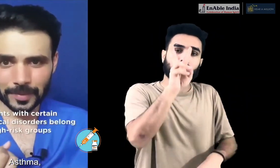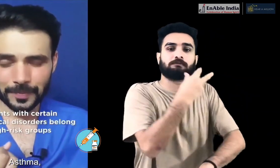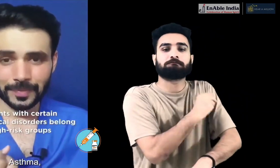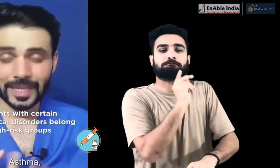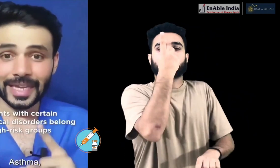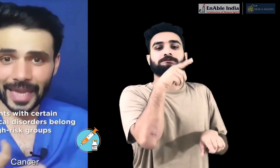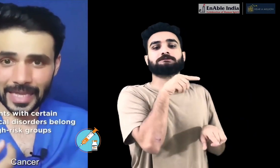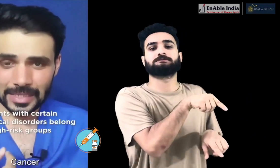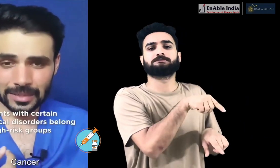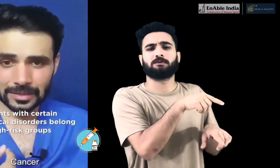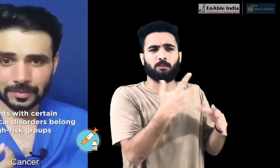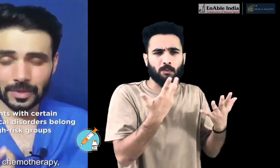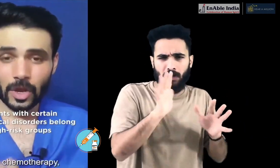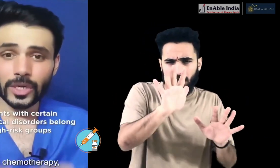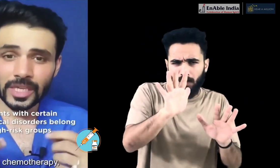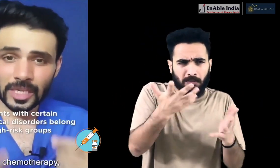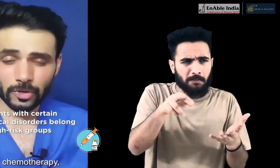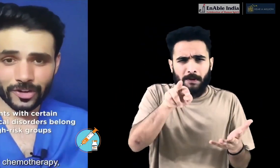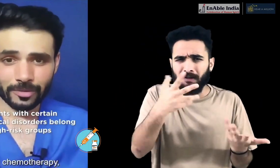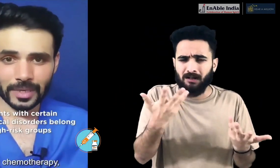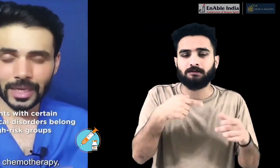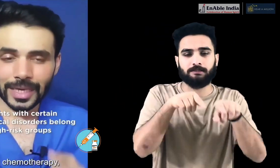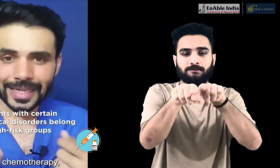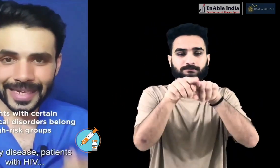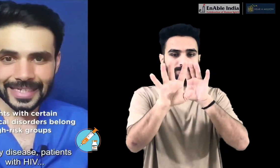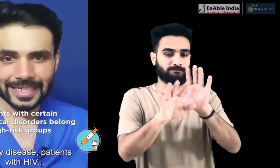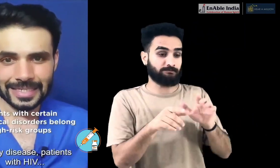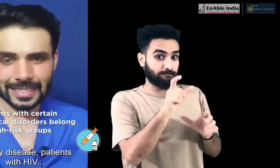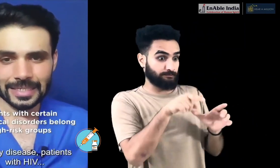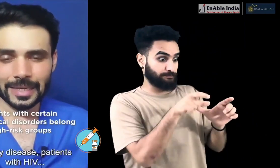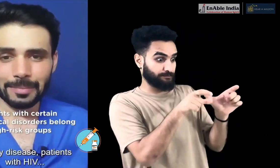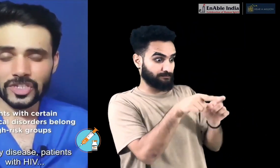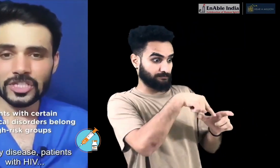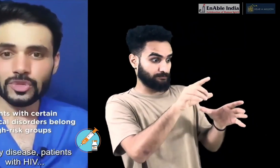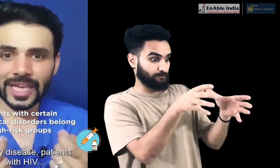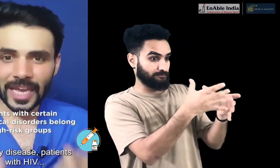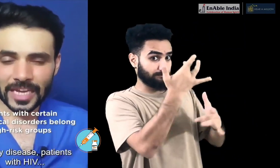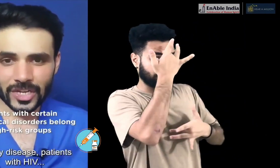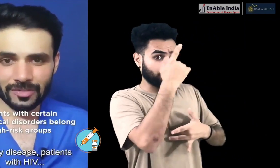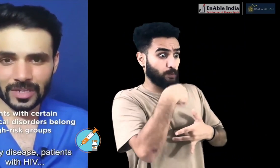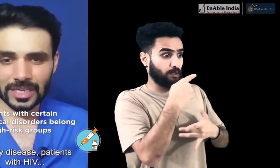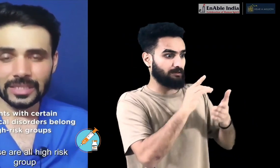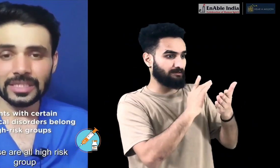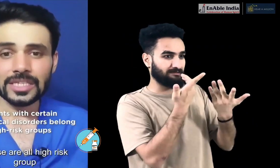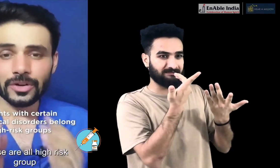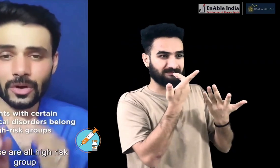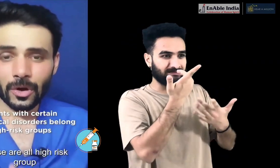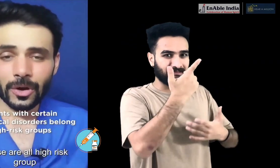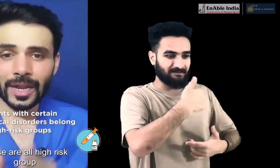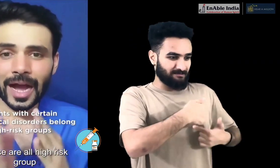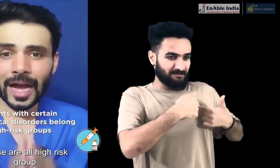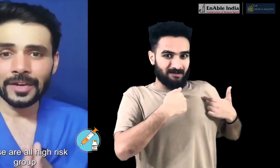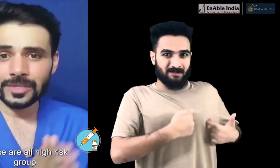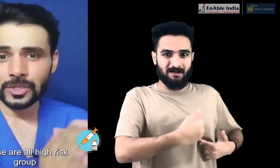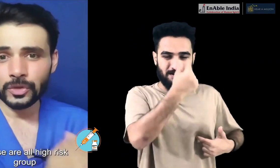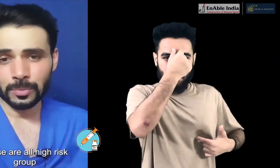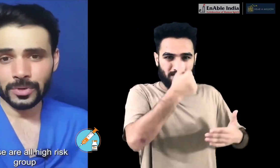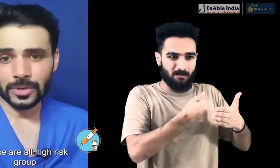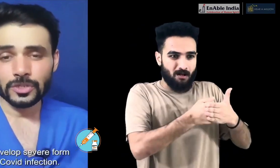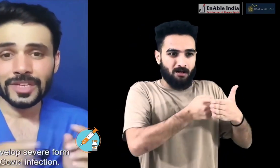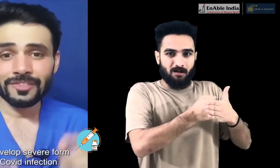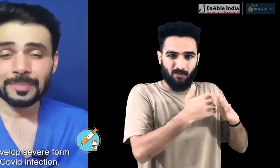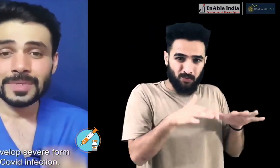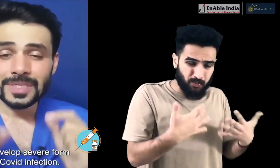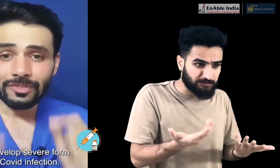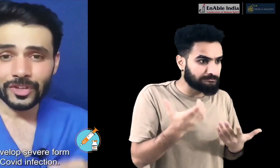asthma, cancer, on chemotherapy, kidney disease, patients with HIV, these are all high-risk group